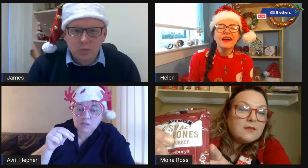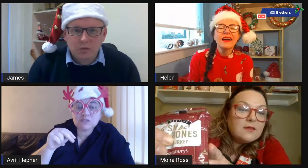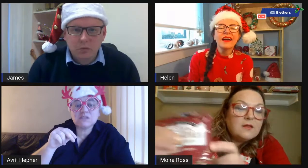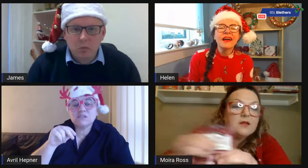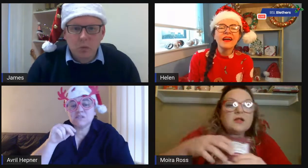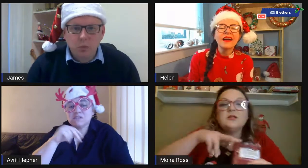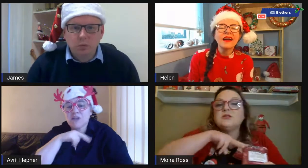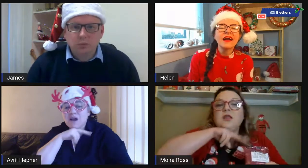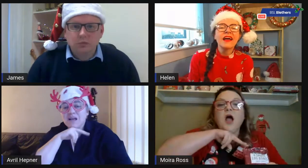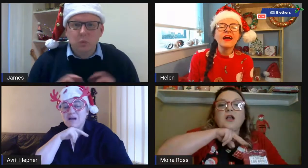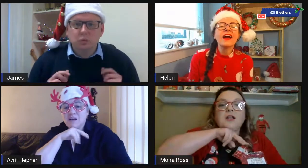snack bones.